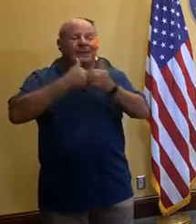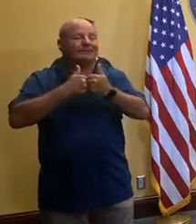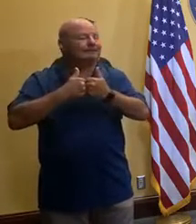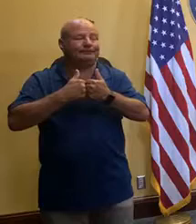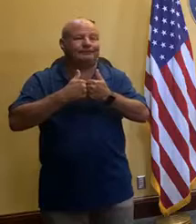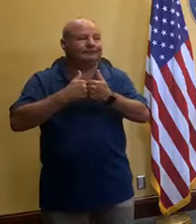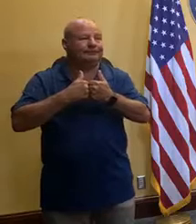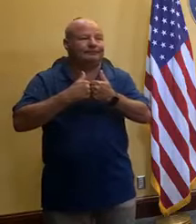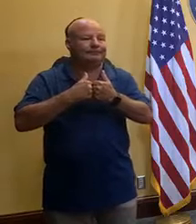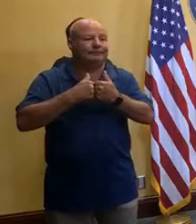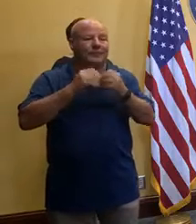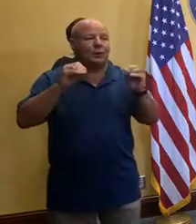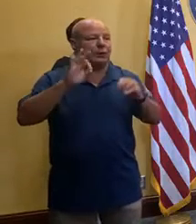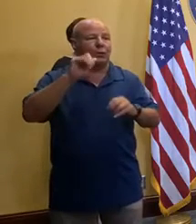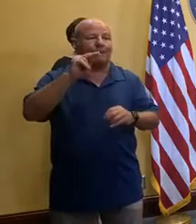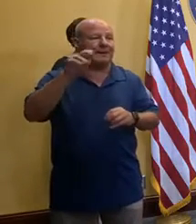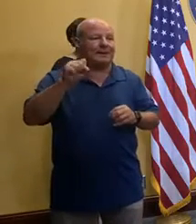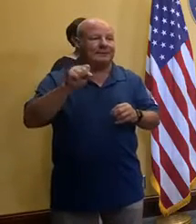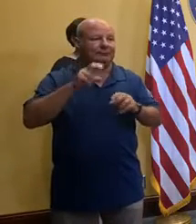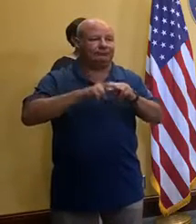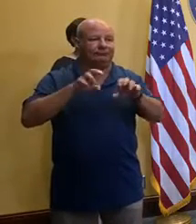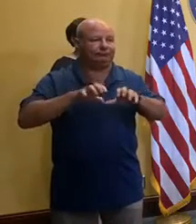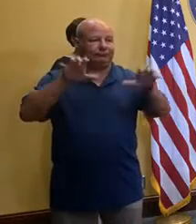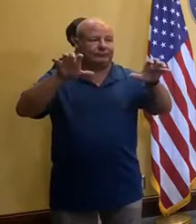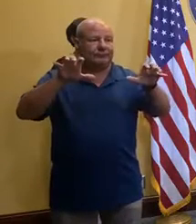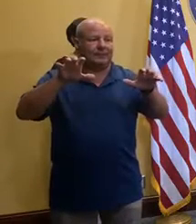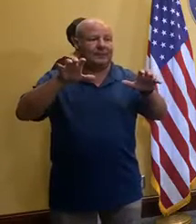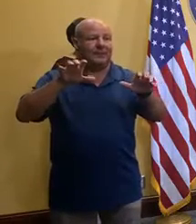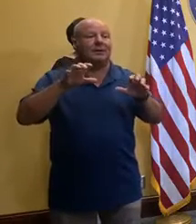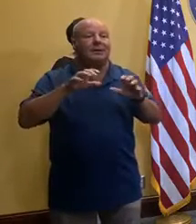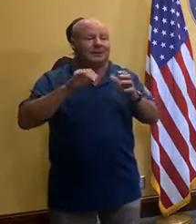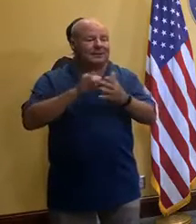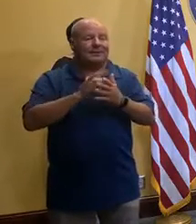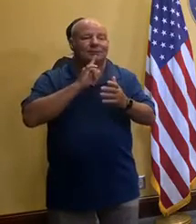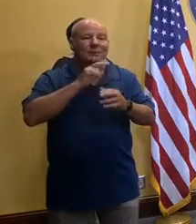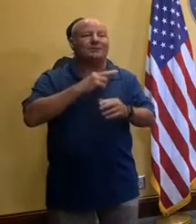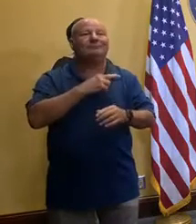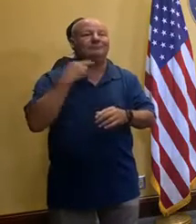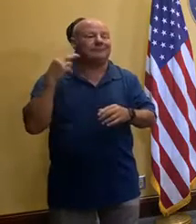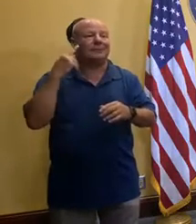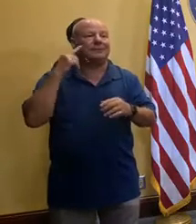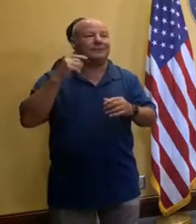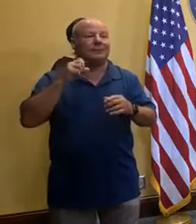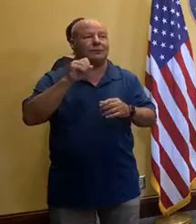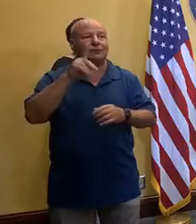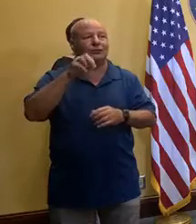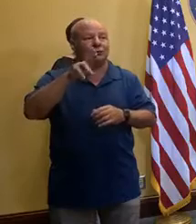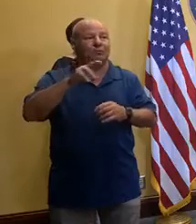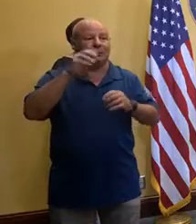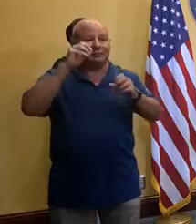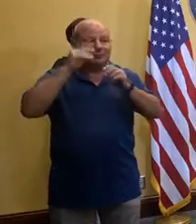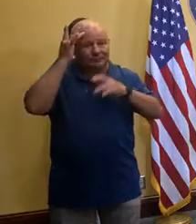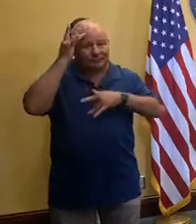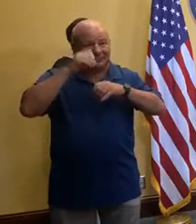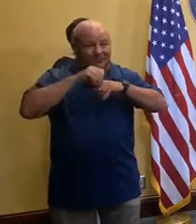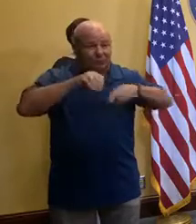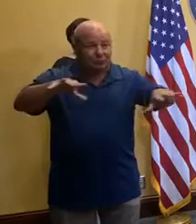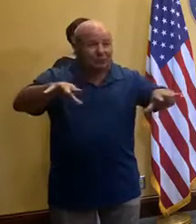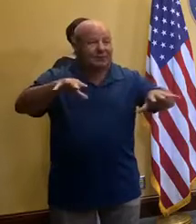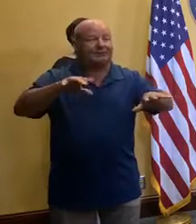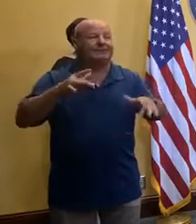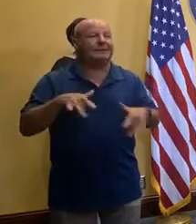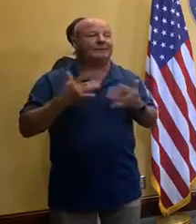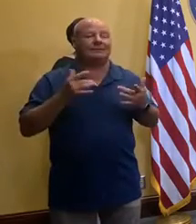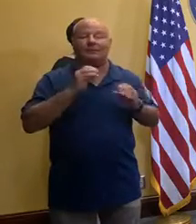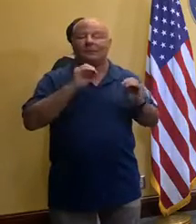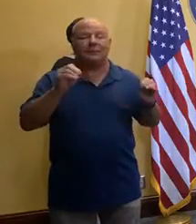a clear risk of super spreader events, we are not allowing tailgating. Our limits on